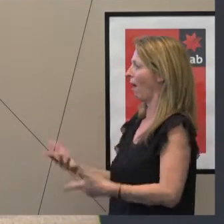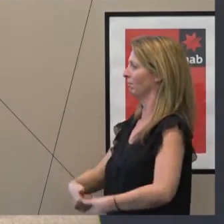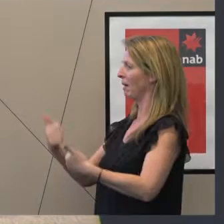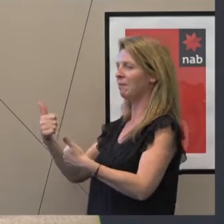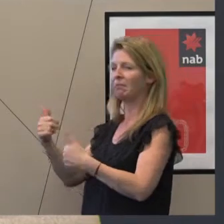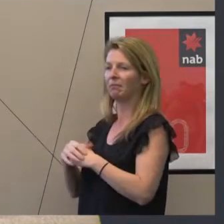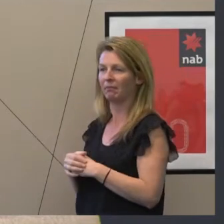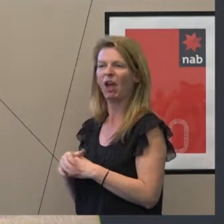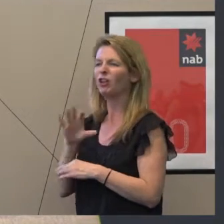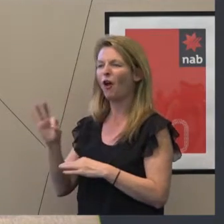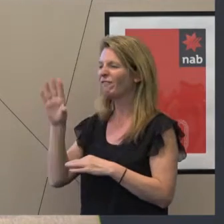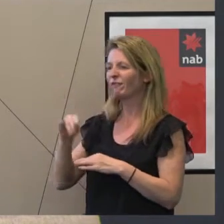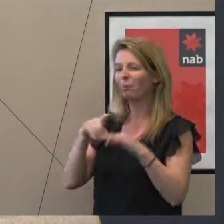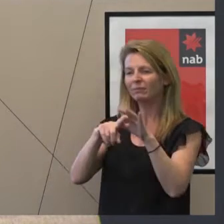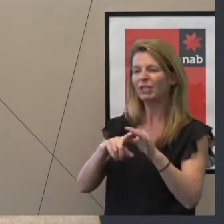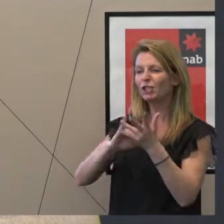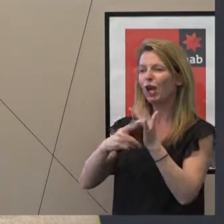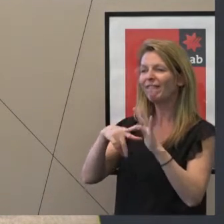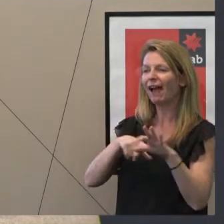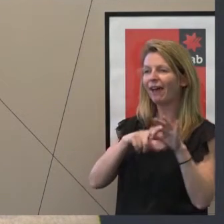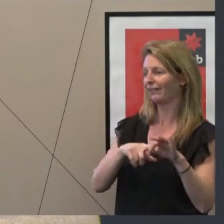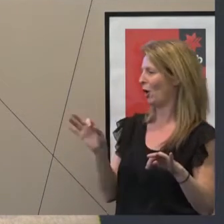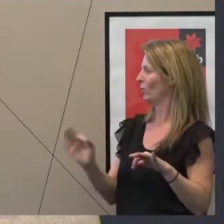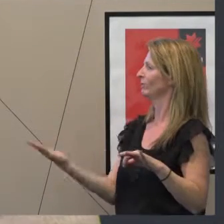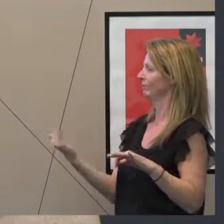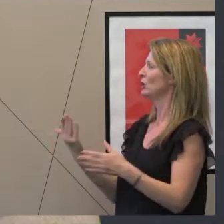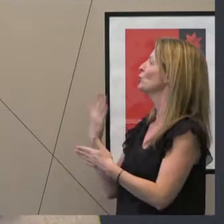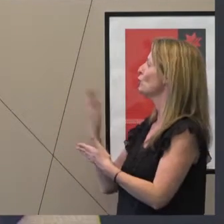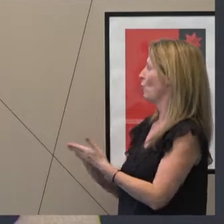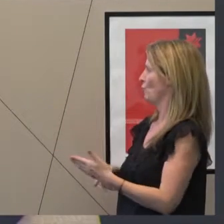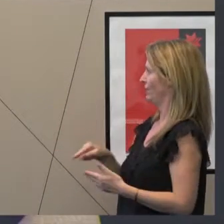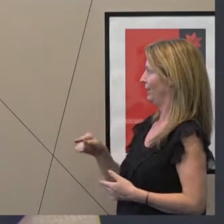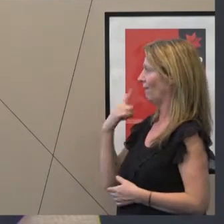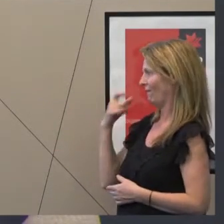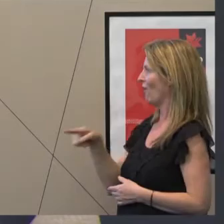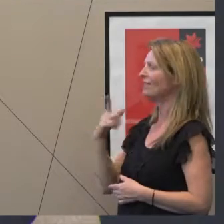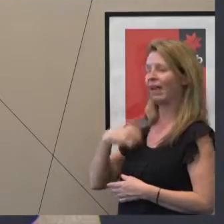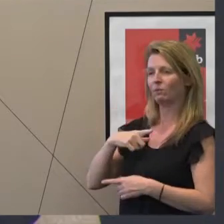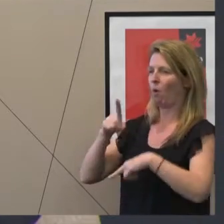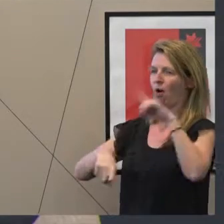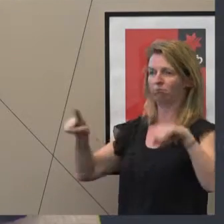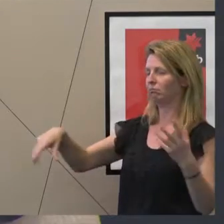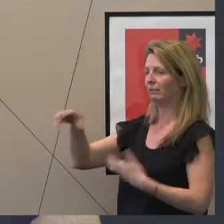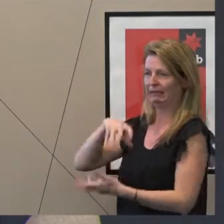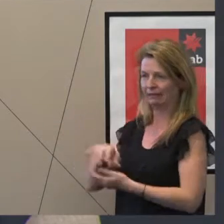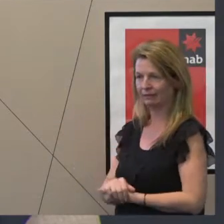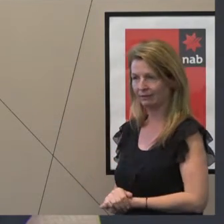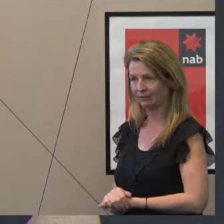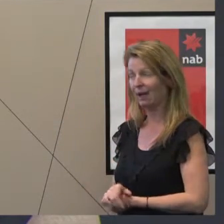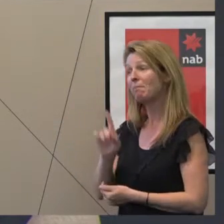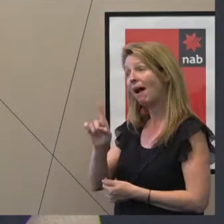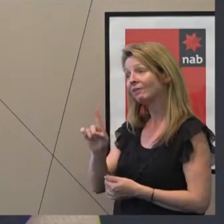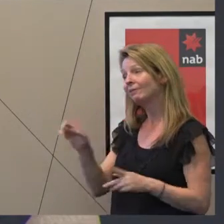much from standardised surveys, but from listening to people's stories. So there's a variety. And the counterpoint to that